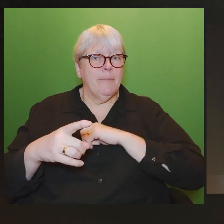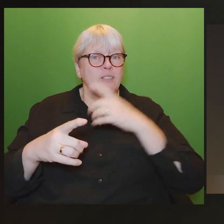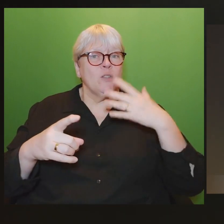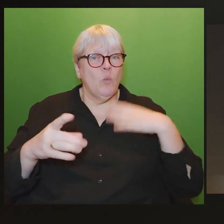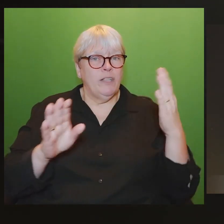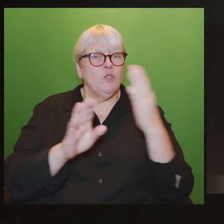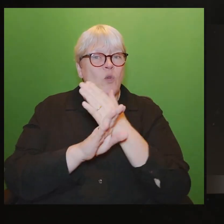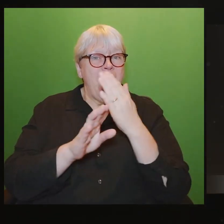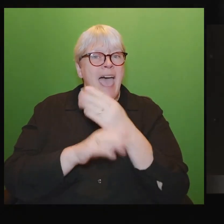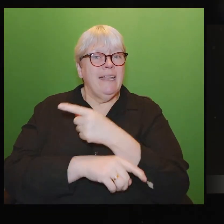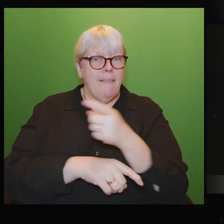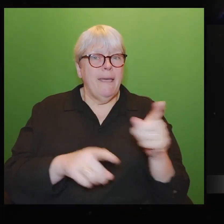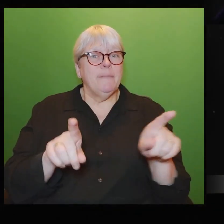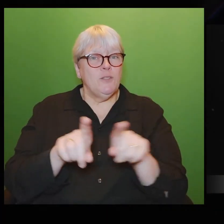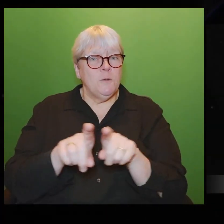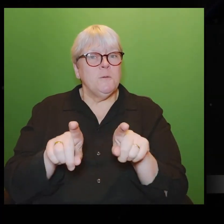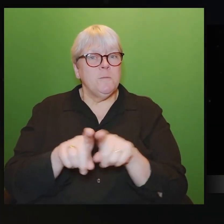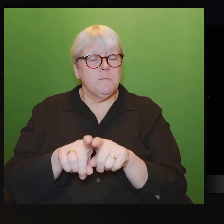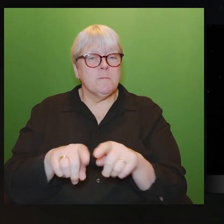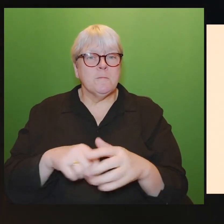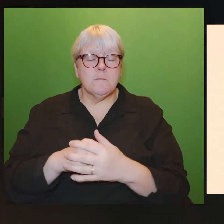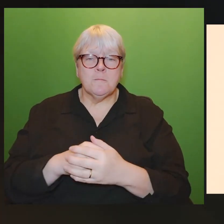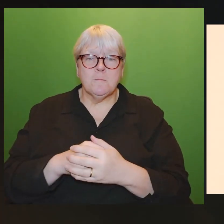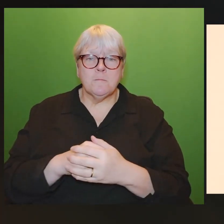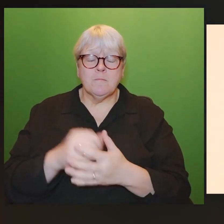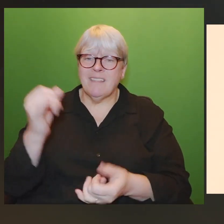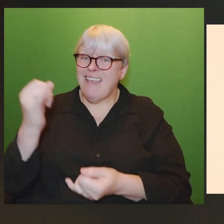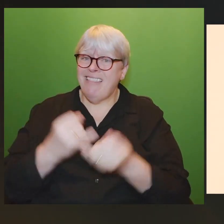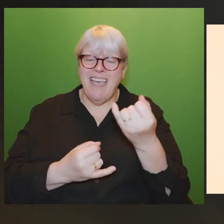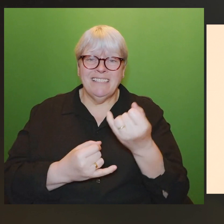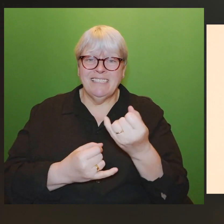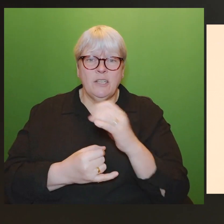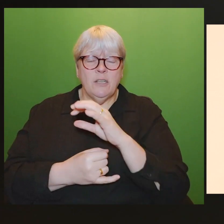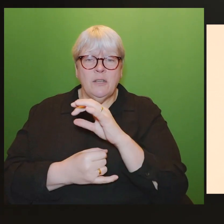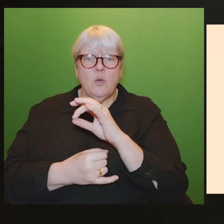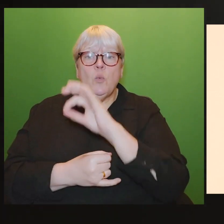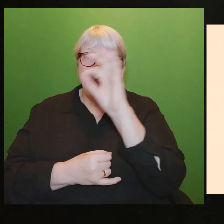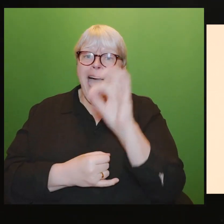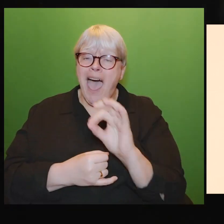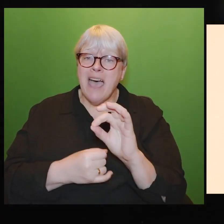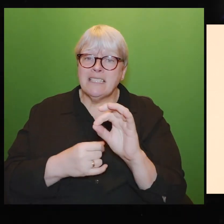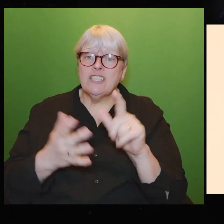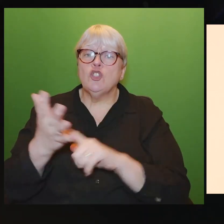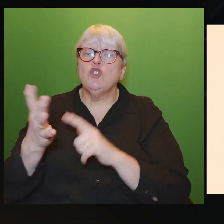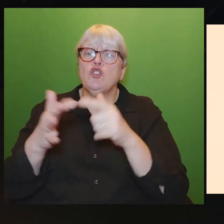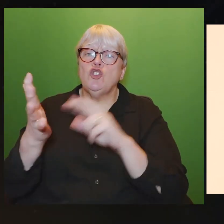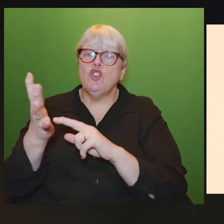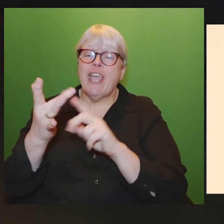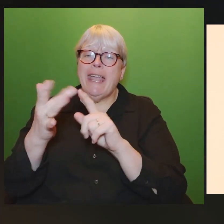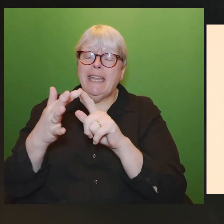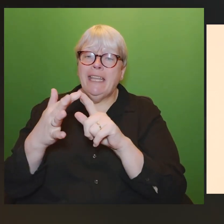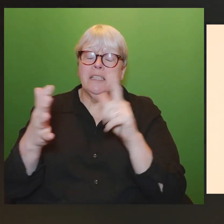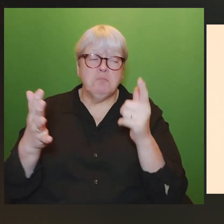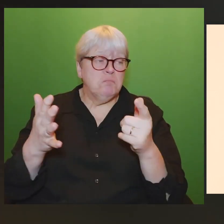My relationship with my mum, which was so difficult, has been changed, even though posthumously